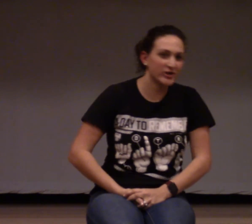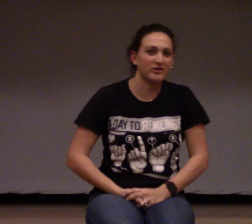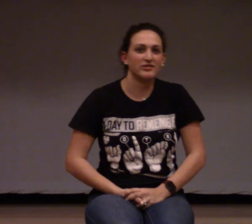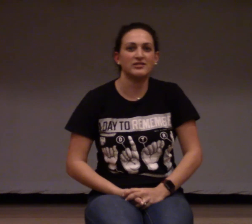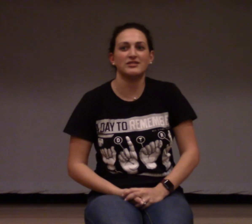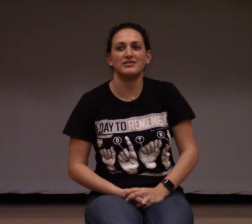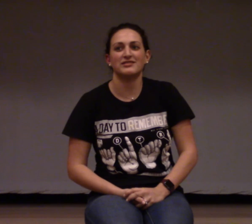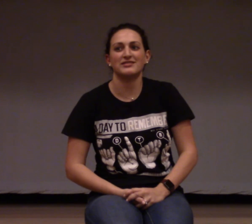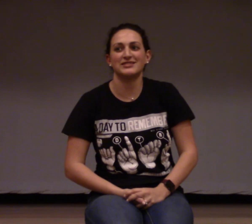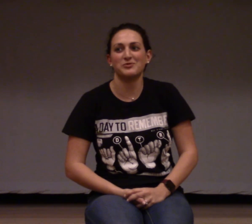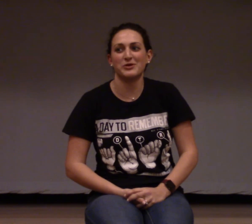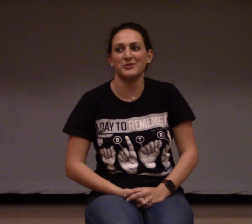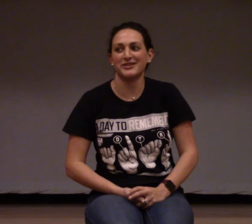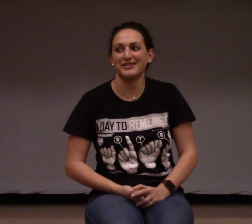Cereal. This is a weird one.